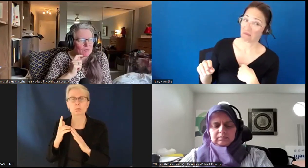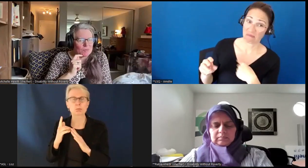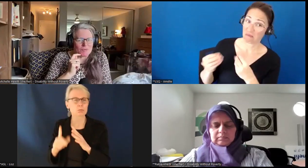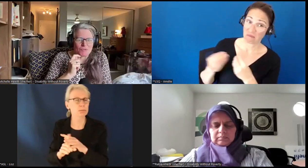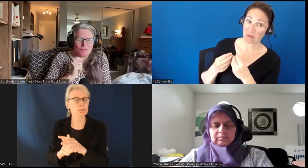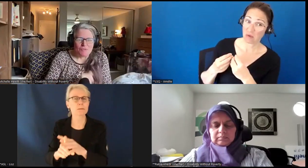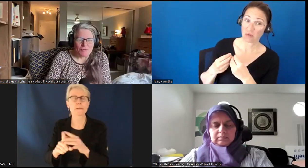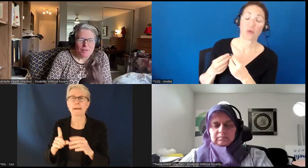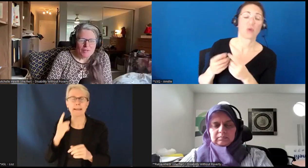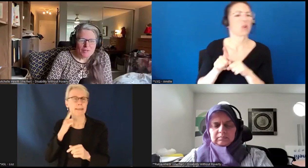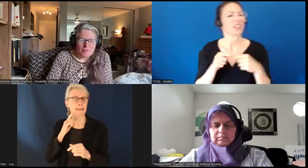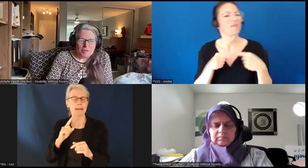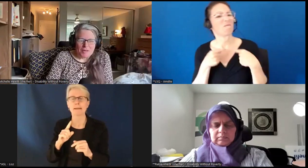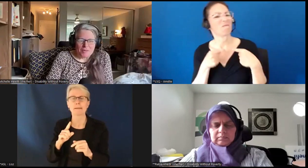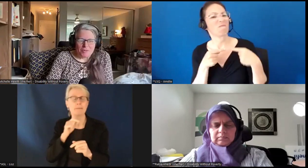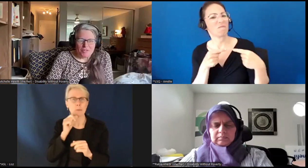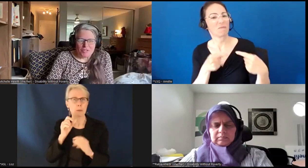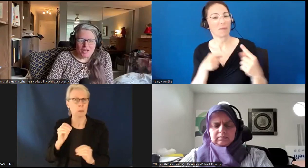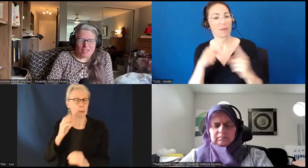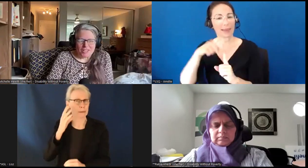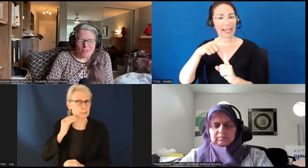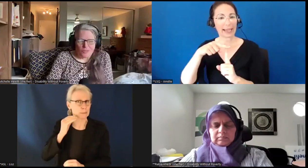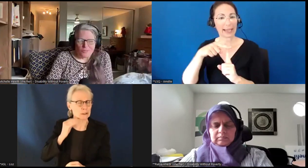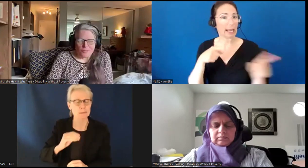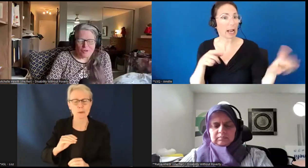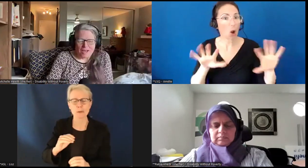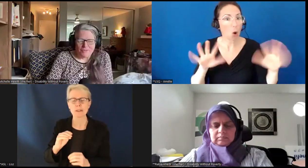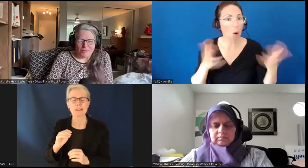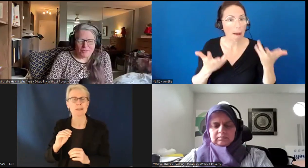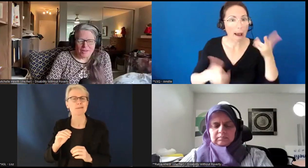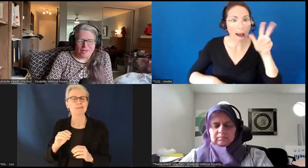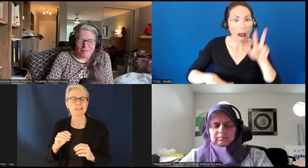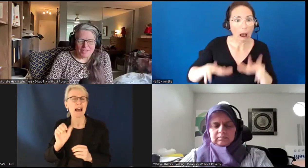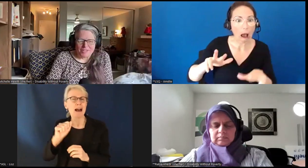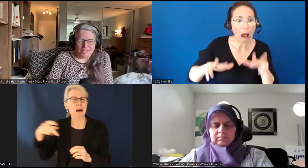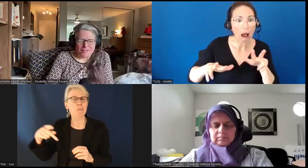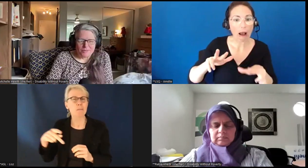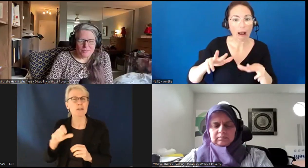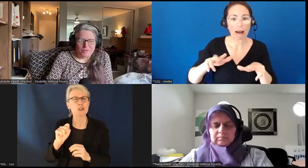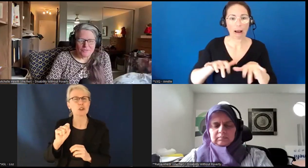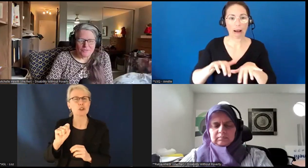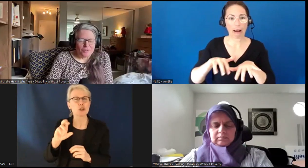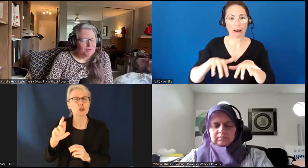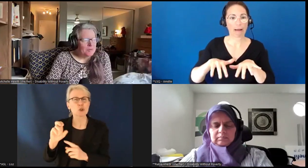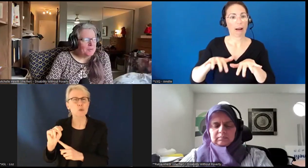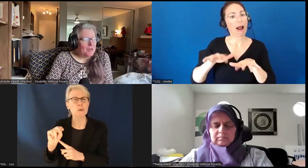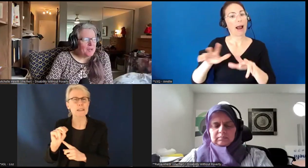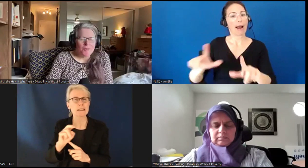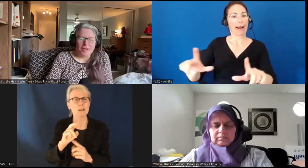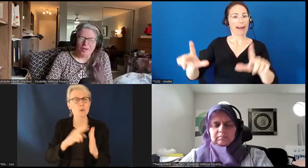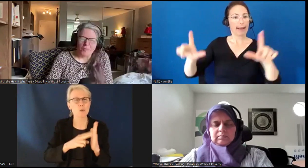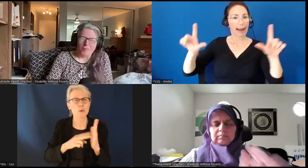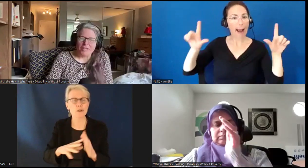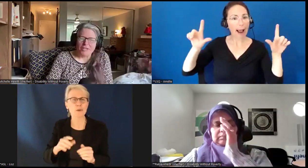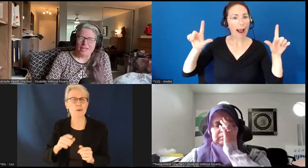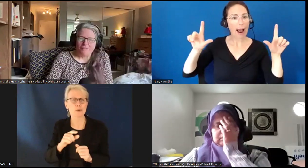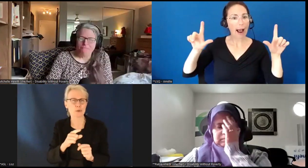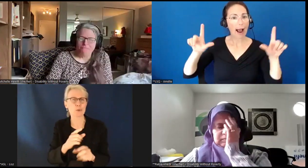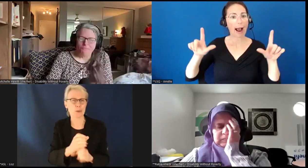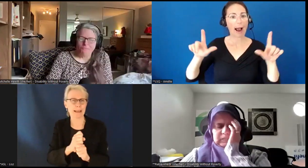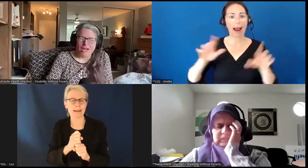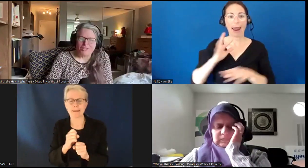in the room before, and we get the budget on a little thumb drive, and we finally managed to get it to work for you, and we open it and we read